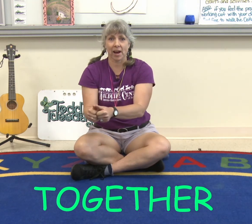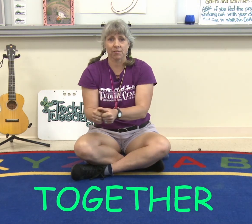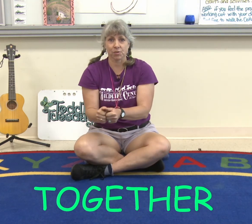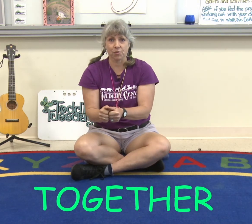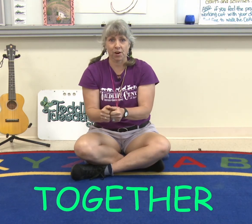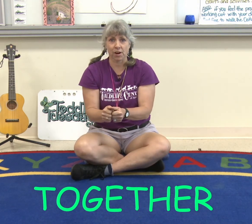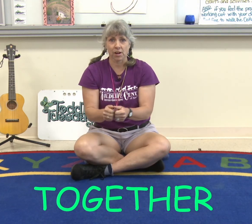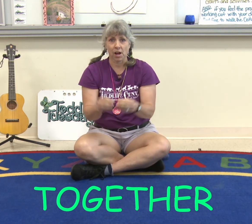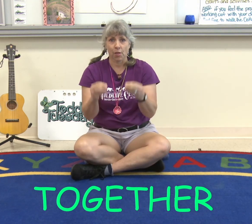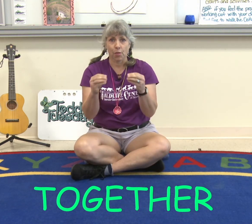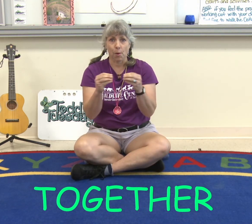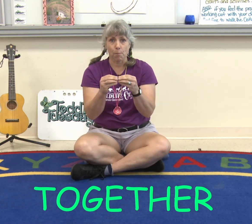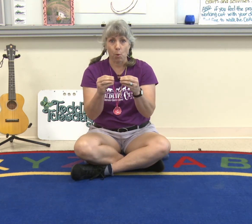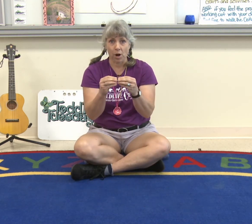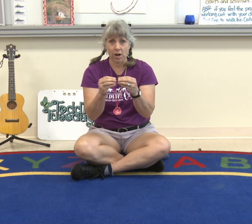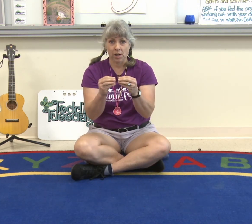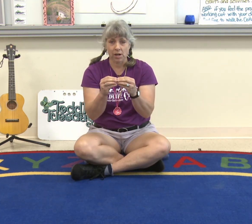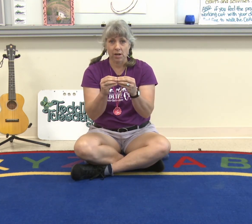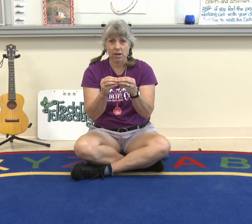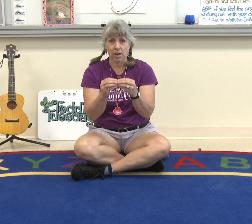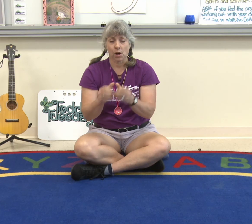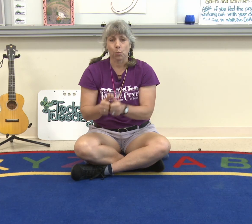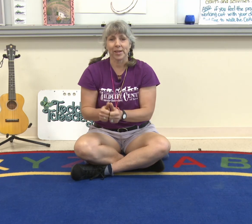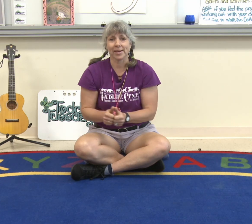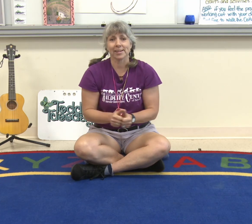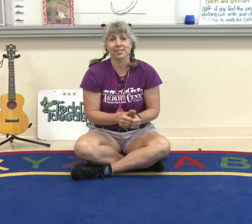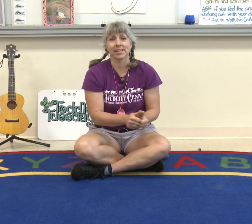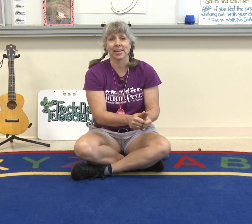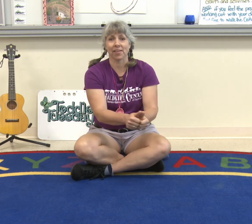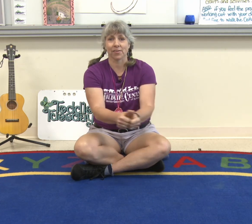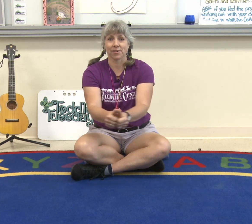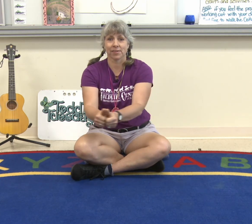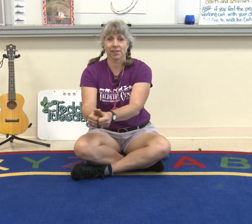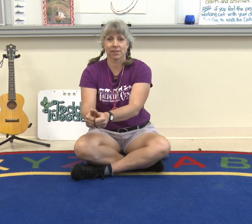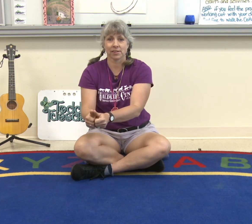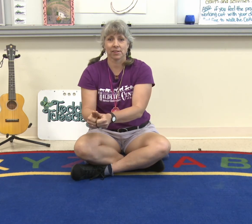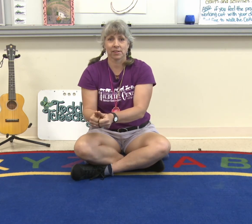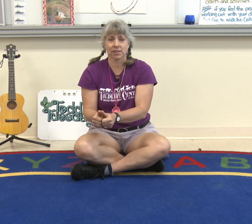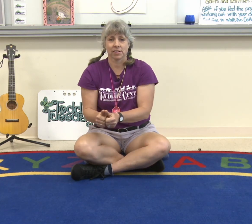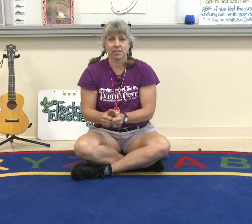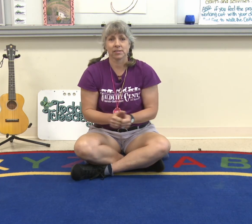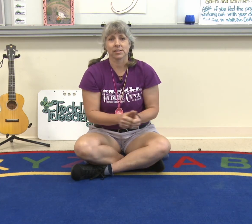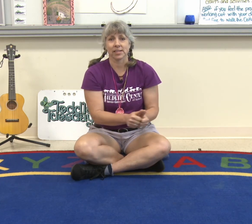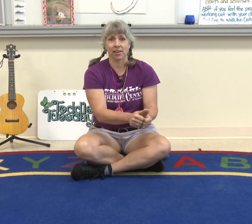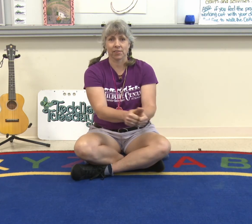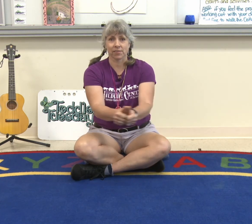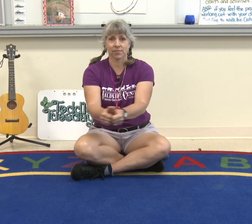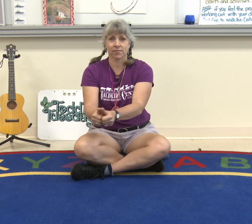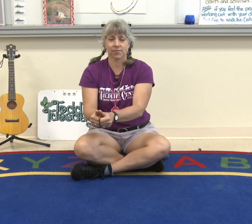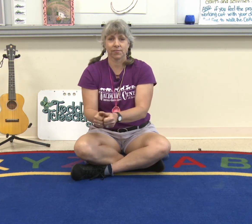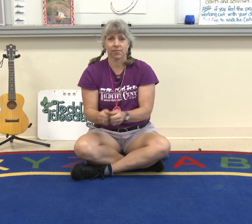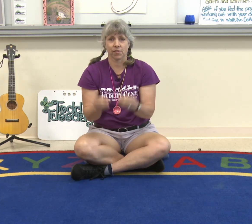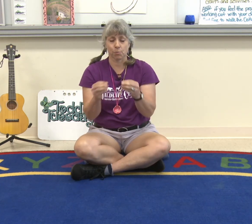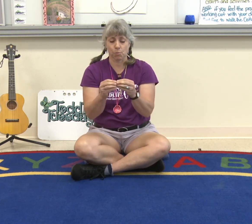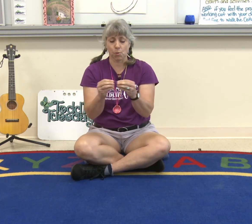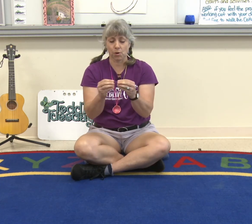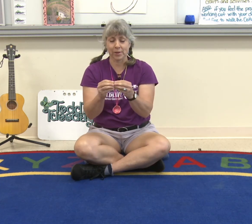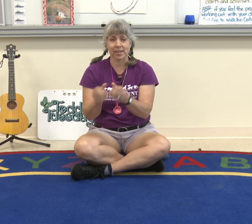so far, the more we get together. Together. The more we get